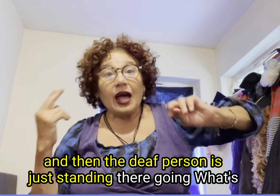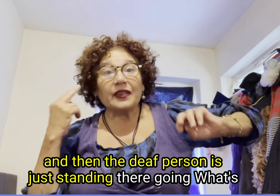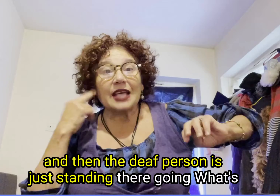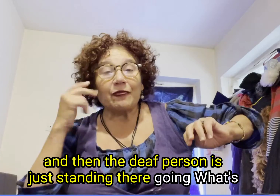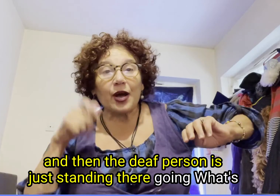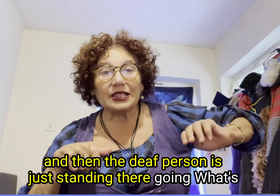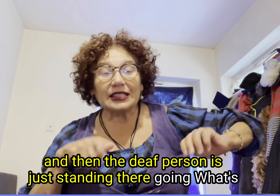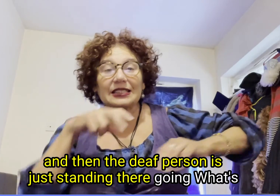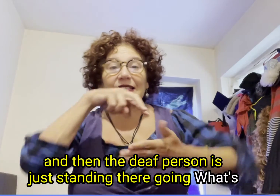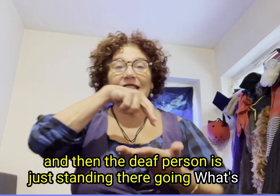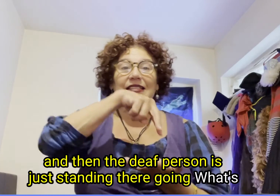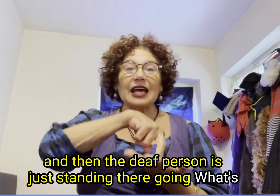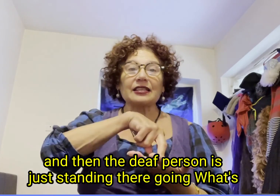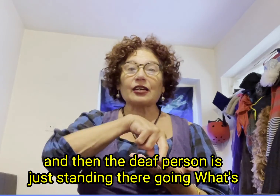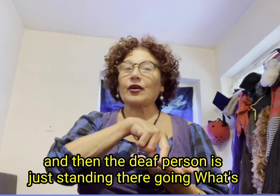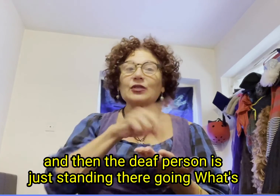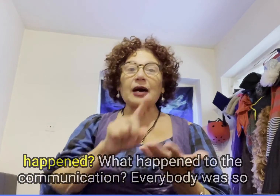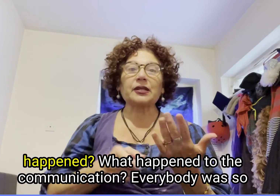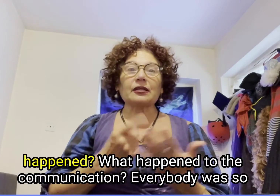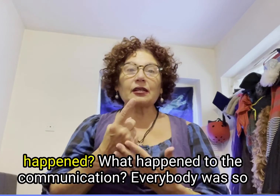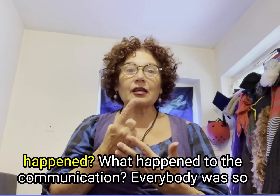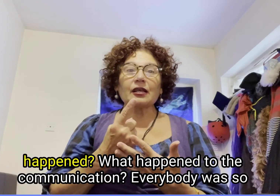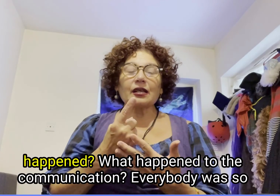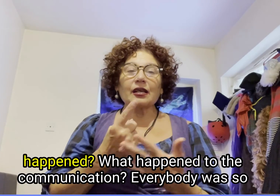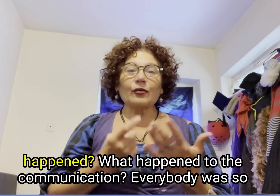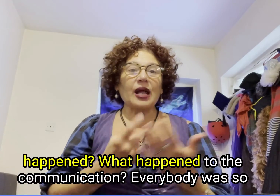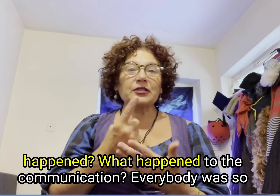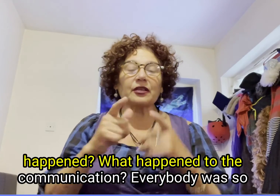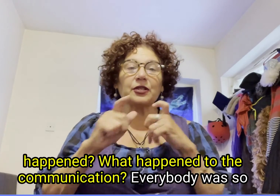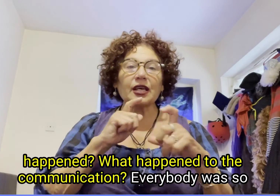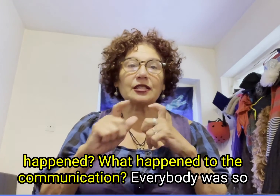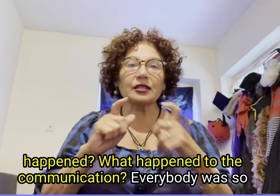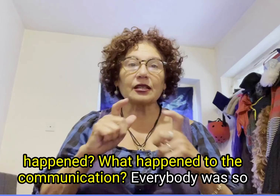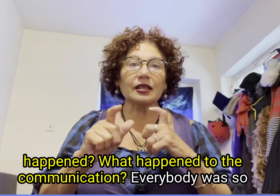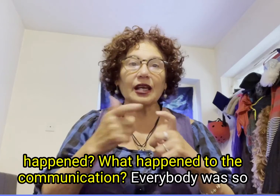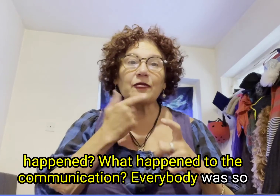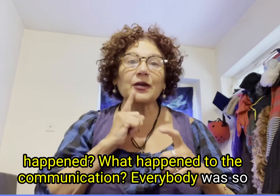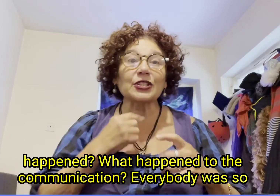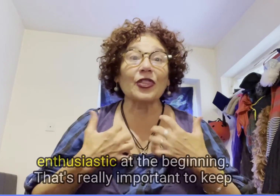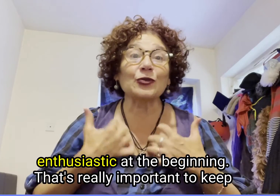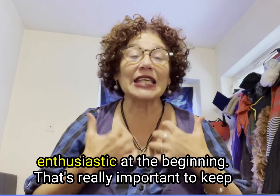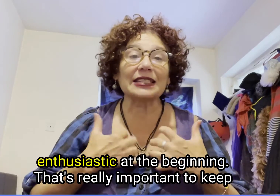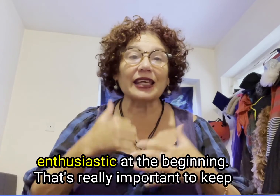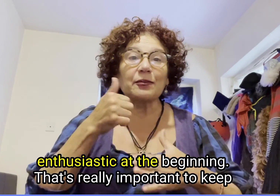the deaf person is just standing there going, what's happened? What happened to the communication? Everybody was so enthusiastic at the